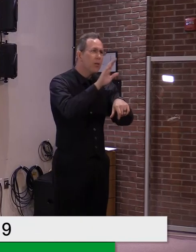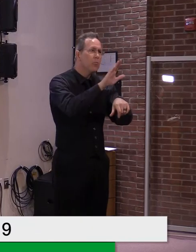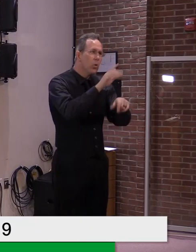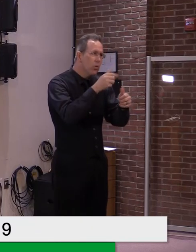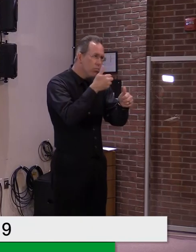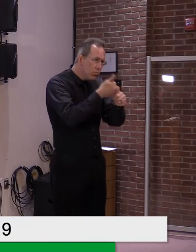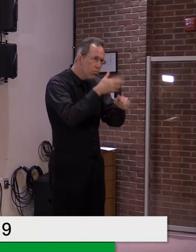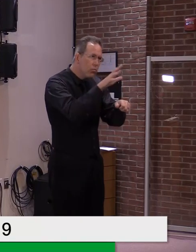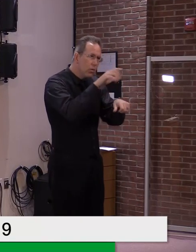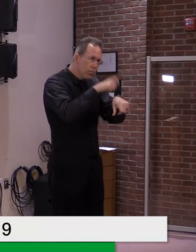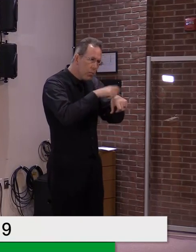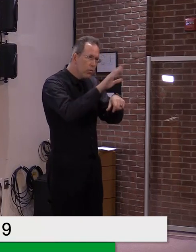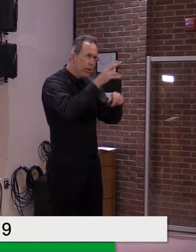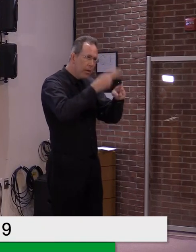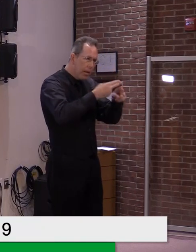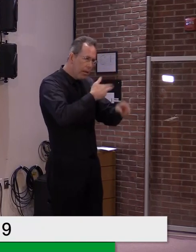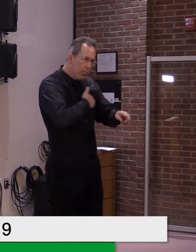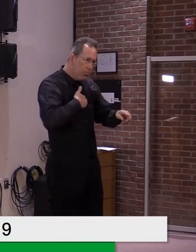All right, great, thanks.